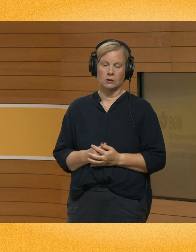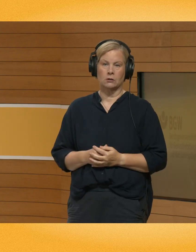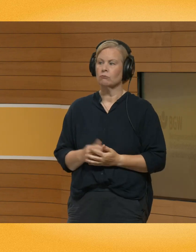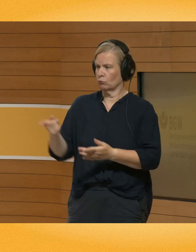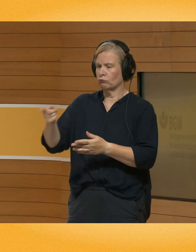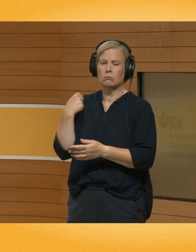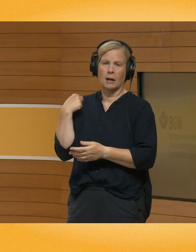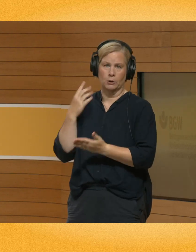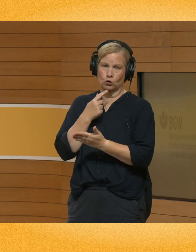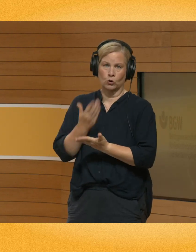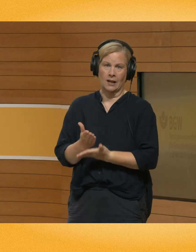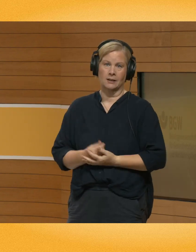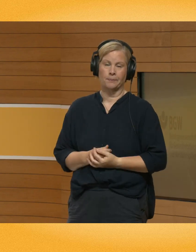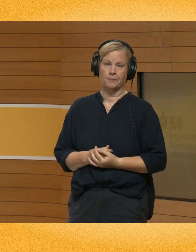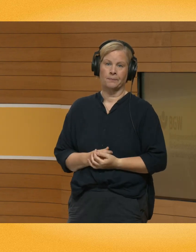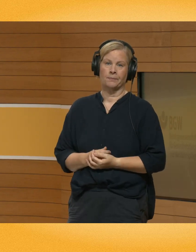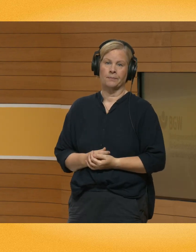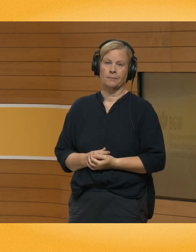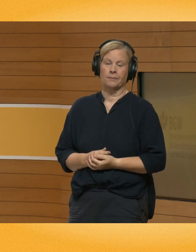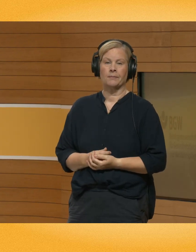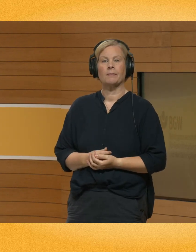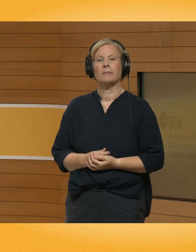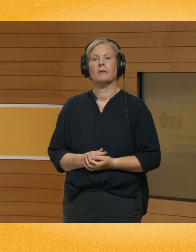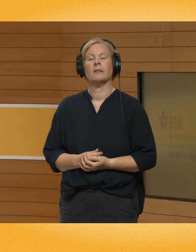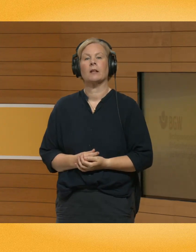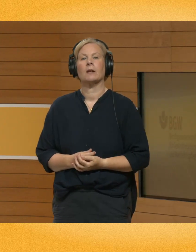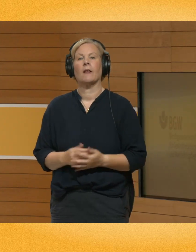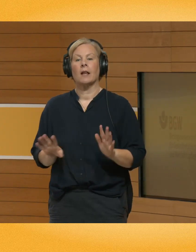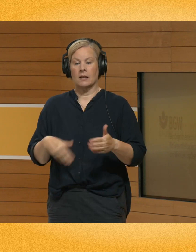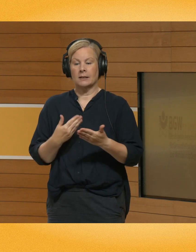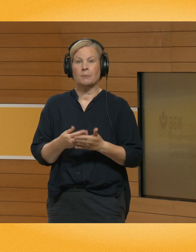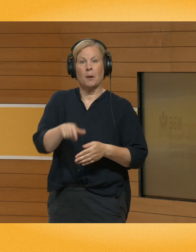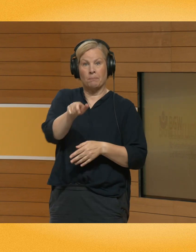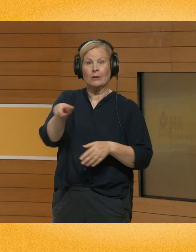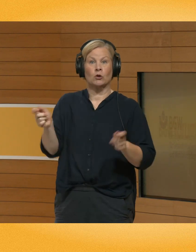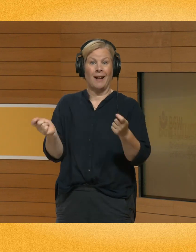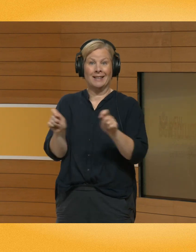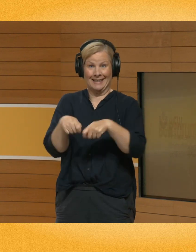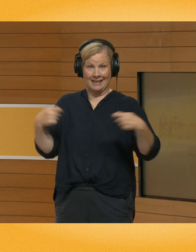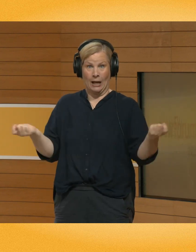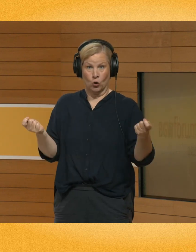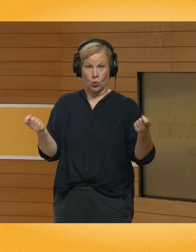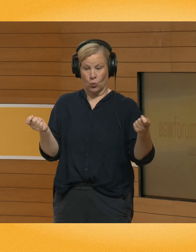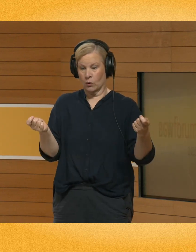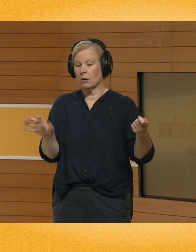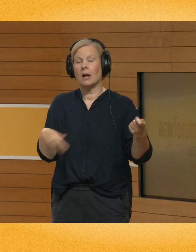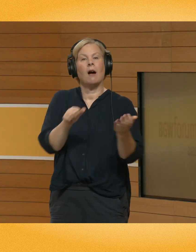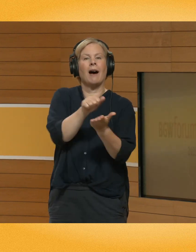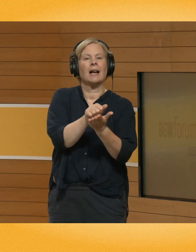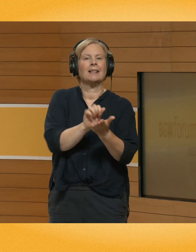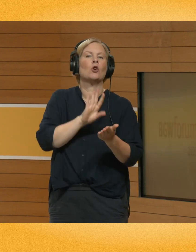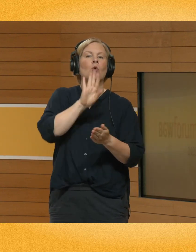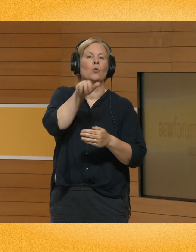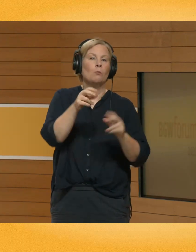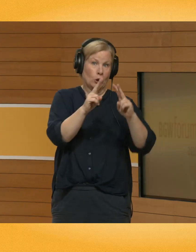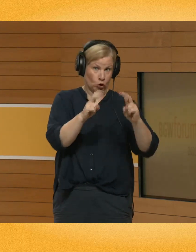a staff newspaper. So there were some articles about the Magnet for Europe study, and then the staff wards